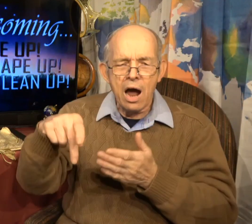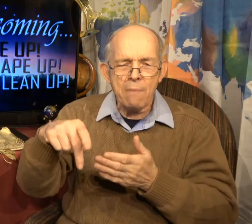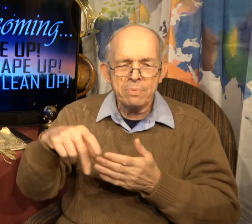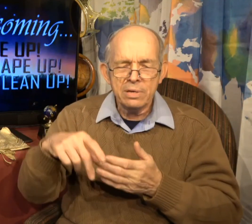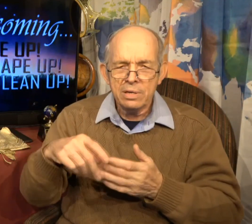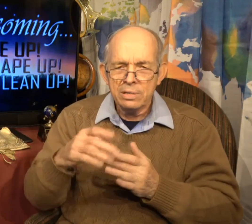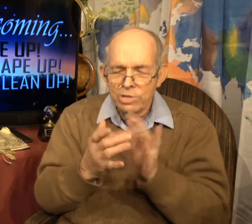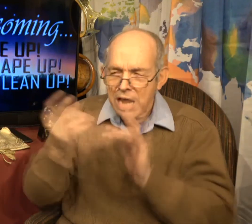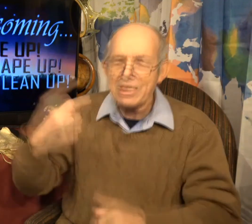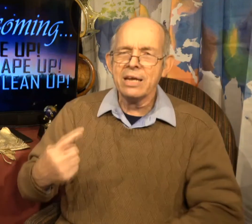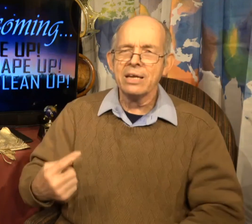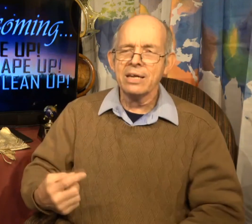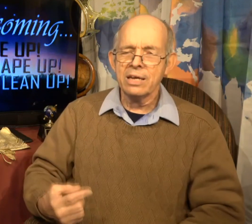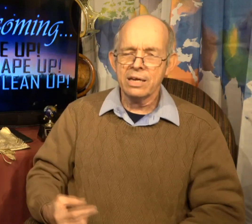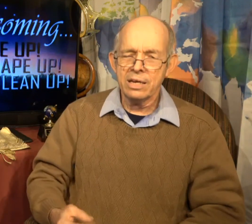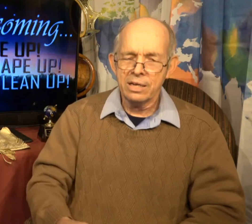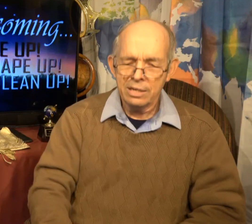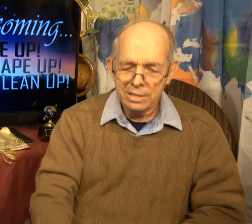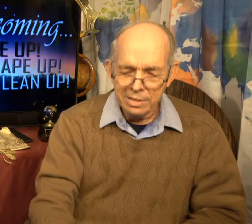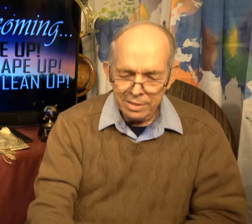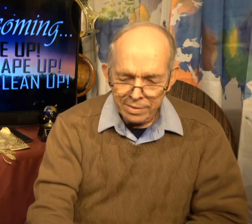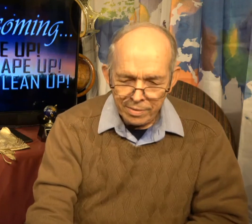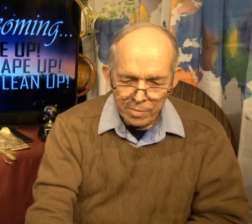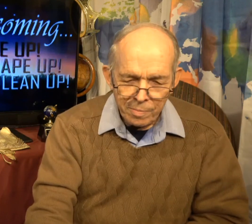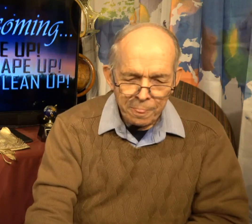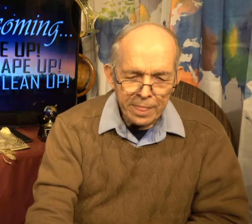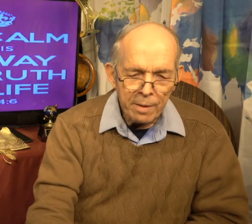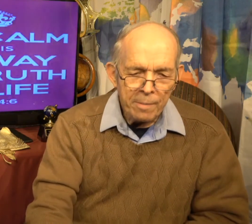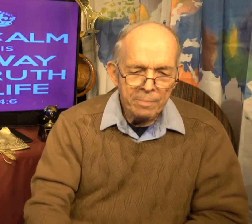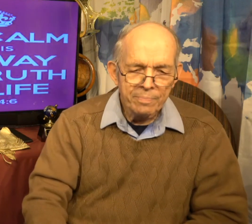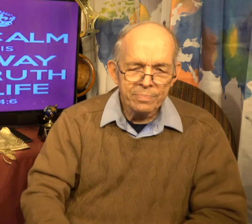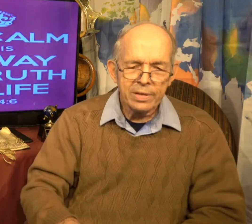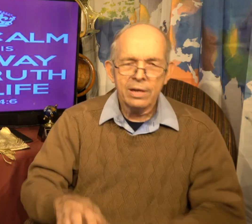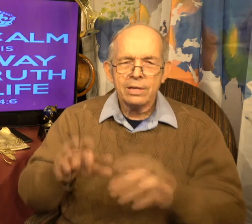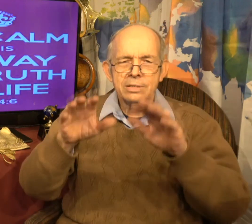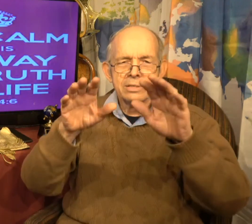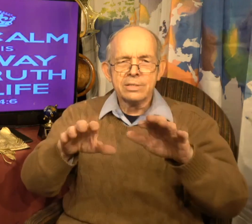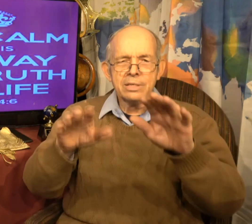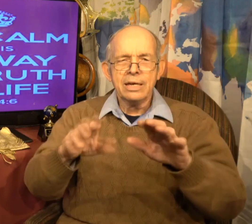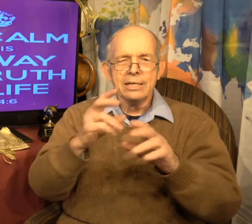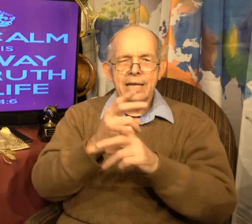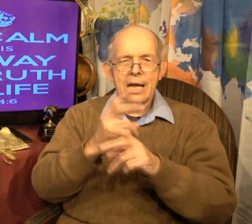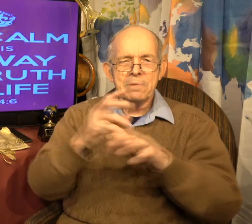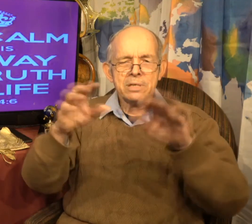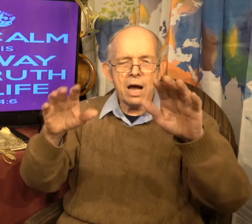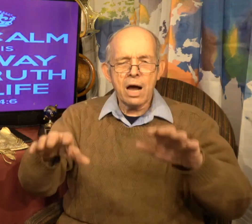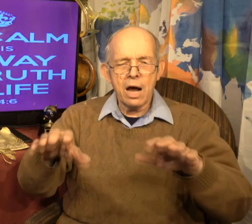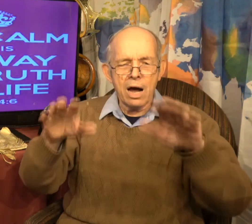up! You're coming! Jesus